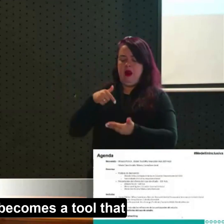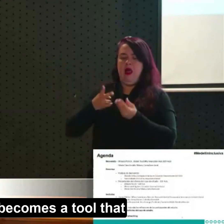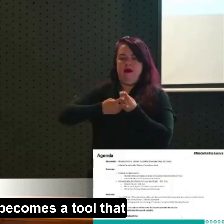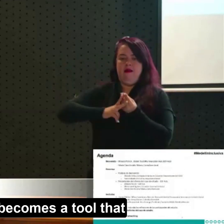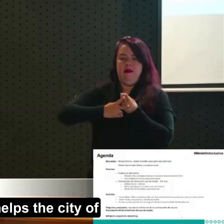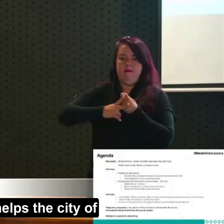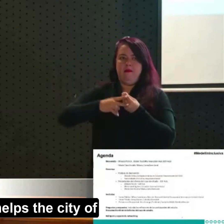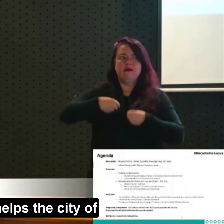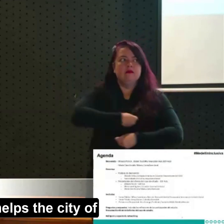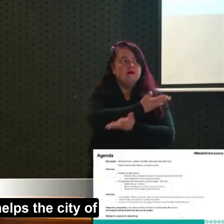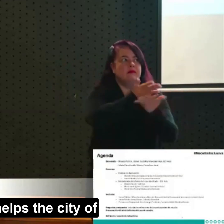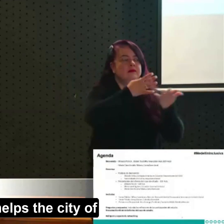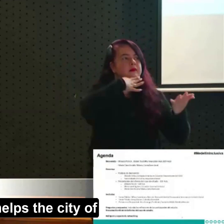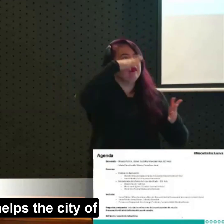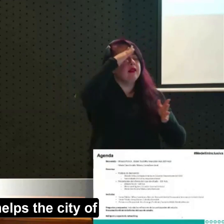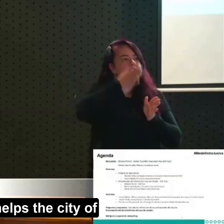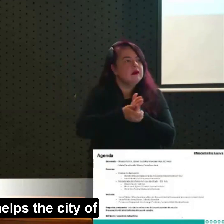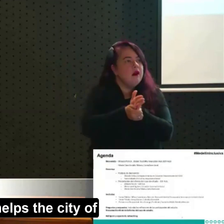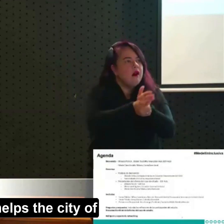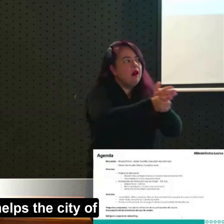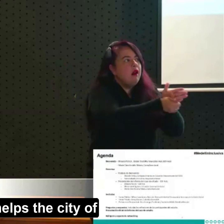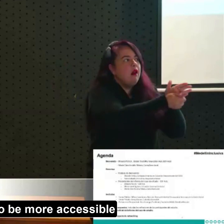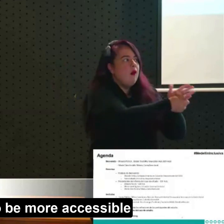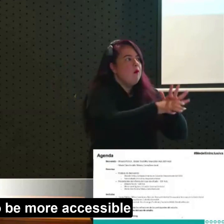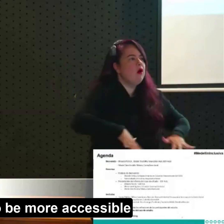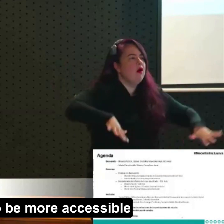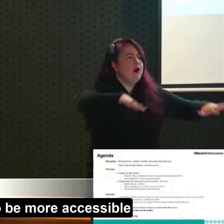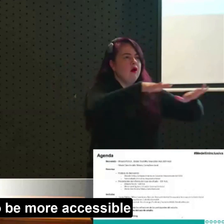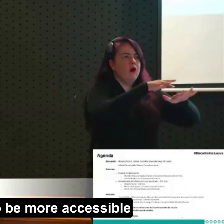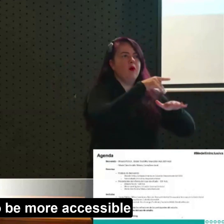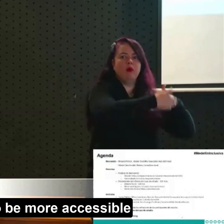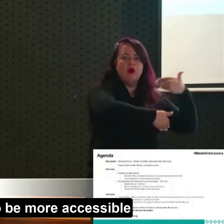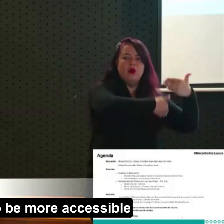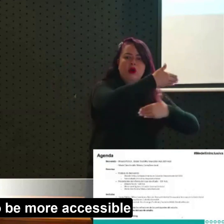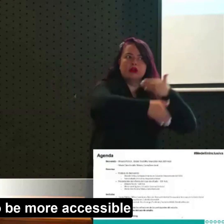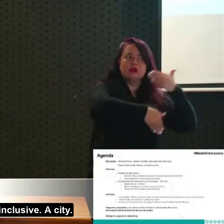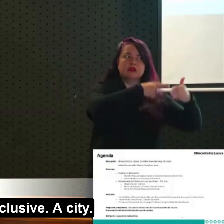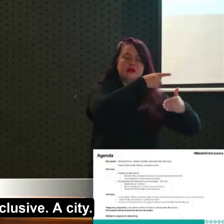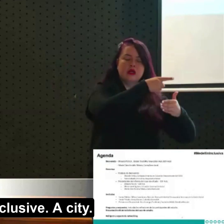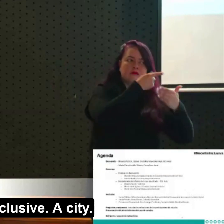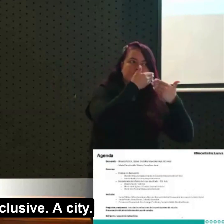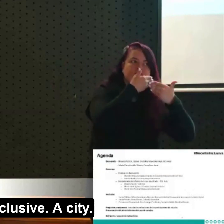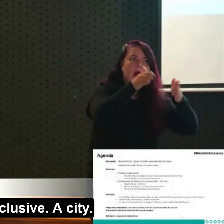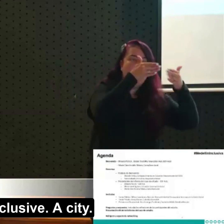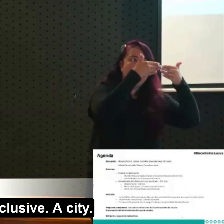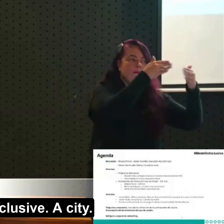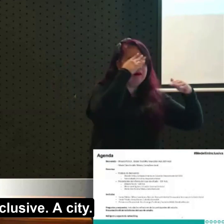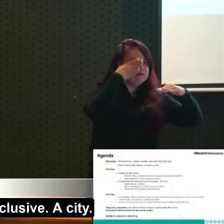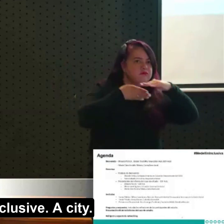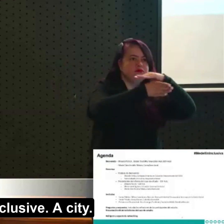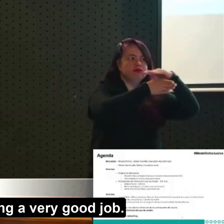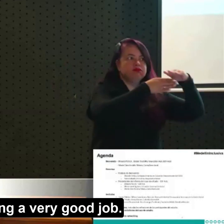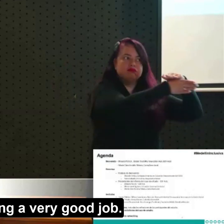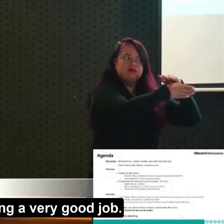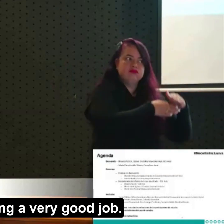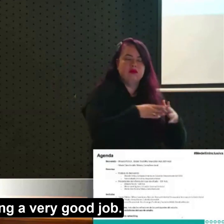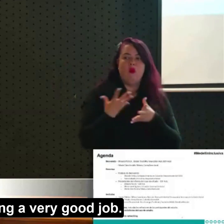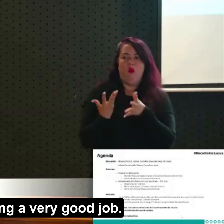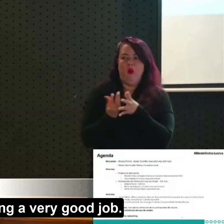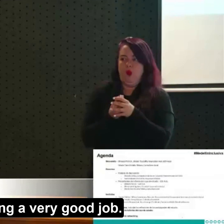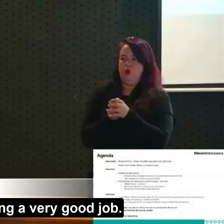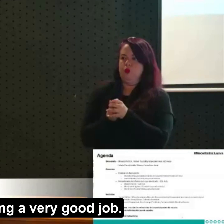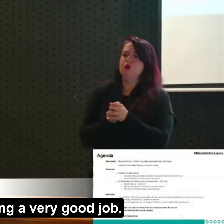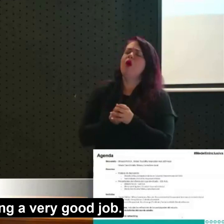becomes a tool that really helps the city of Medellín to be more accessible and inclusive city. We are